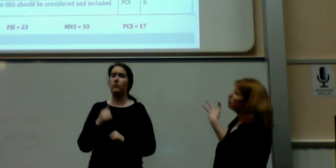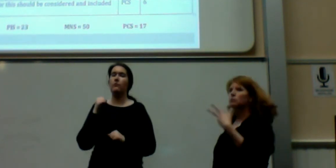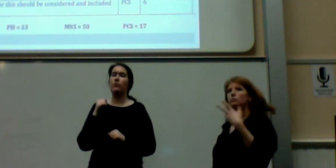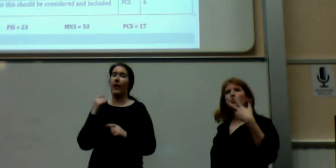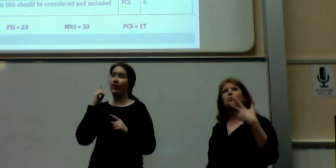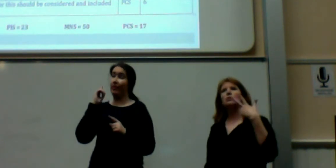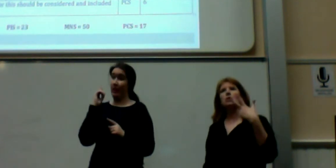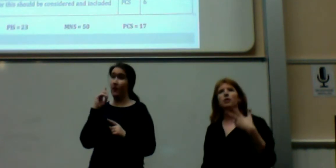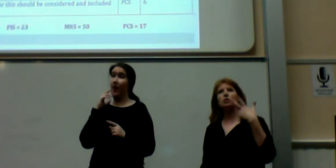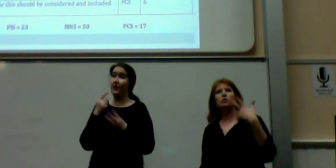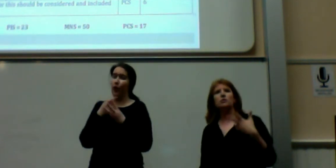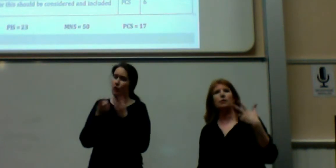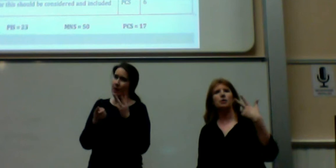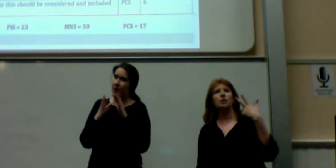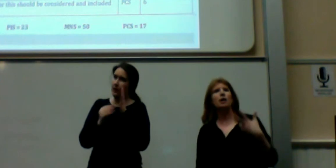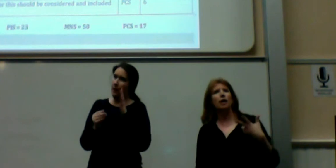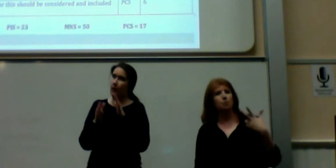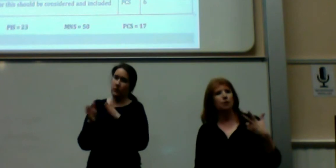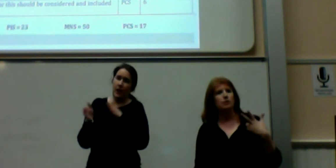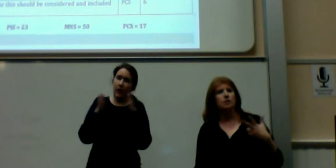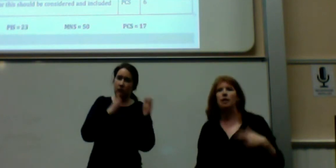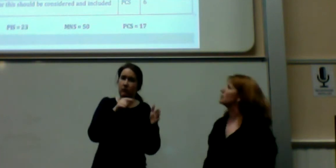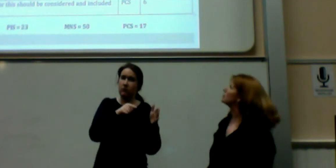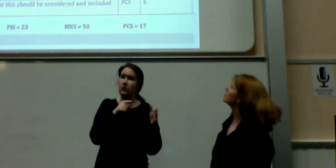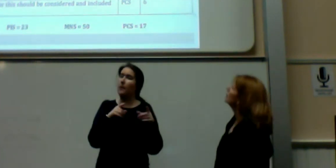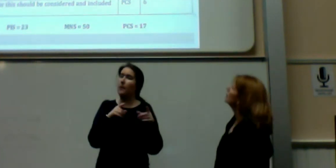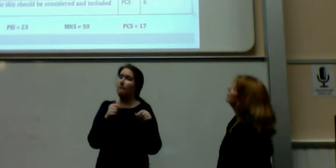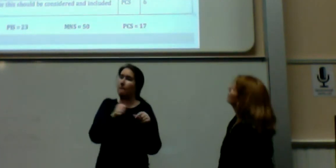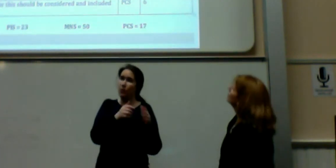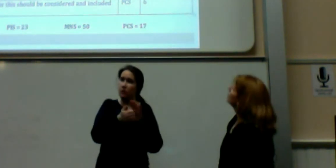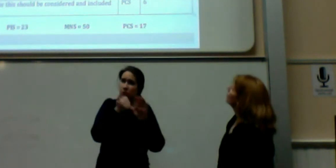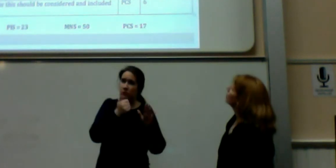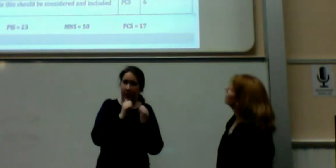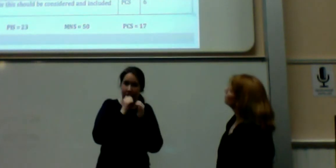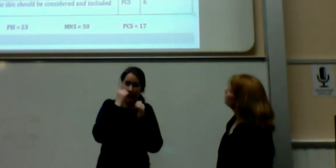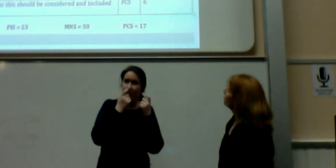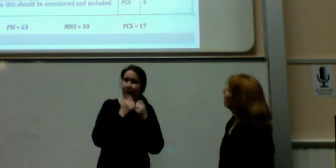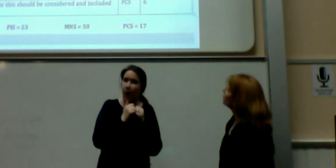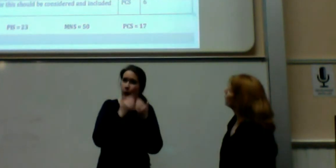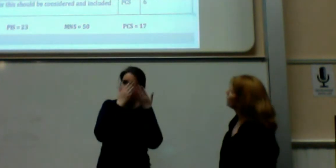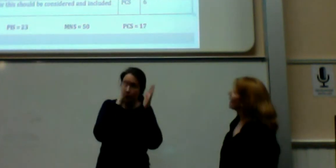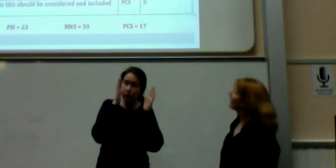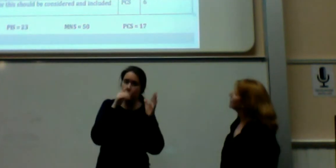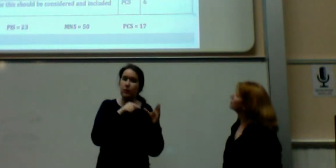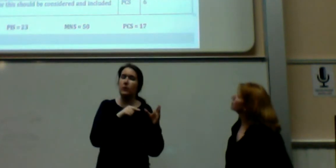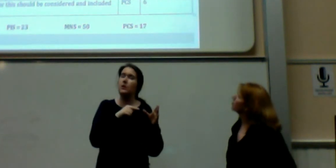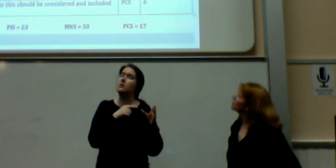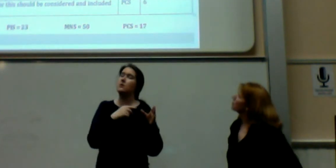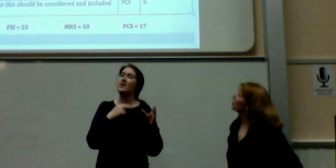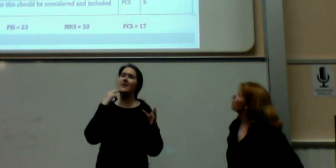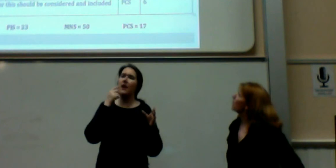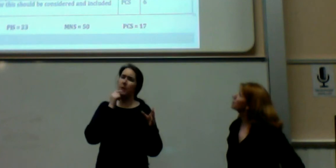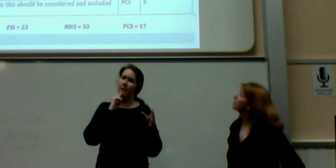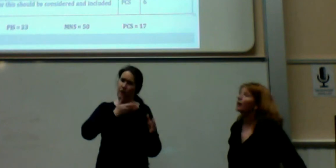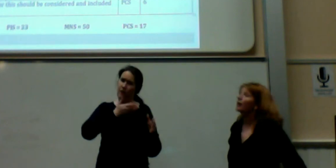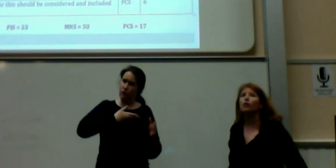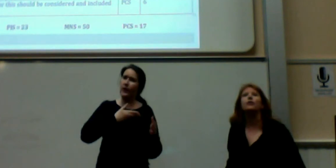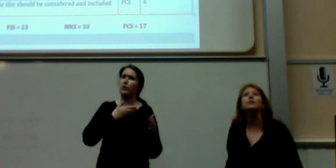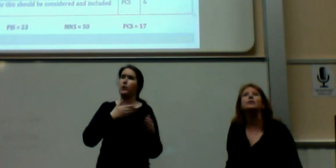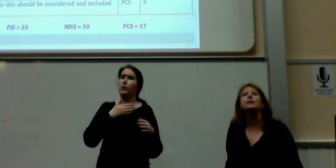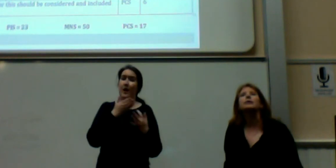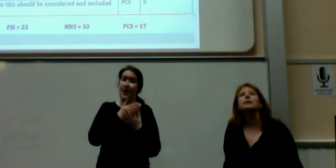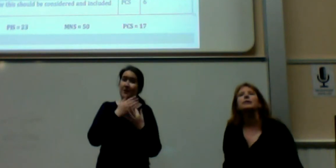three post-conventional sounding type statements. Deaf people have a right to access information that impacts